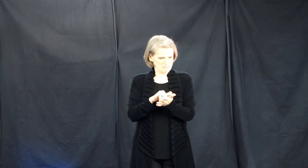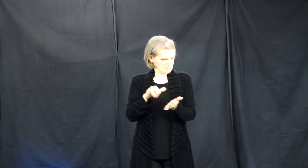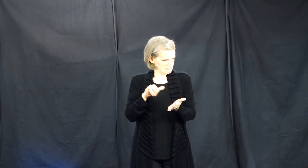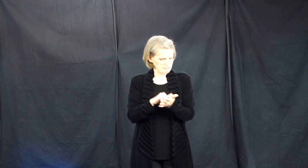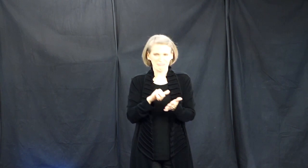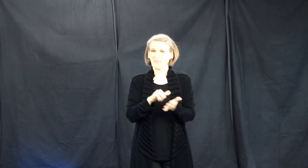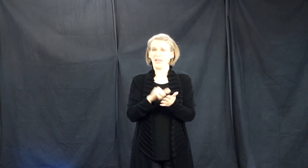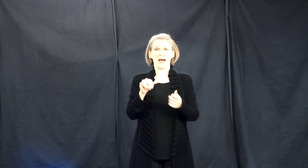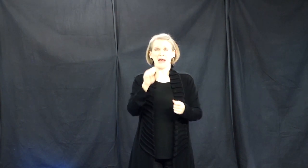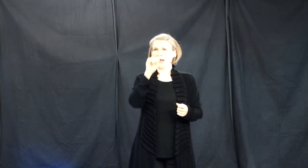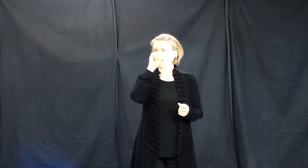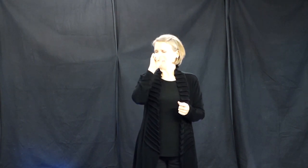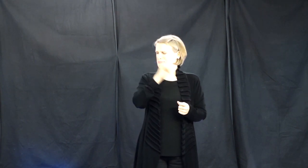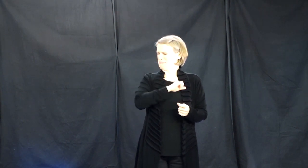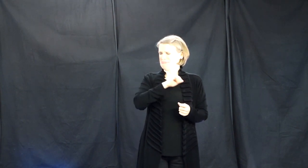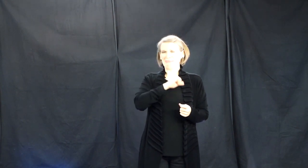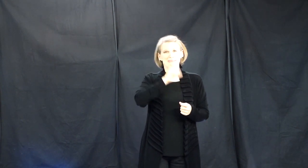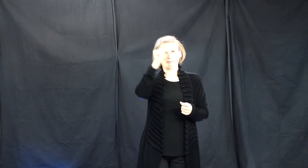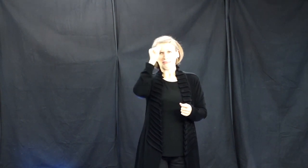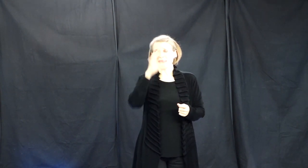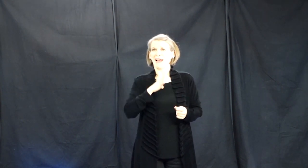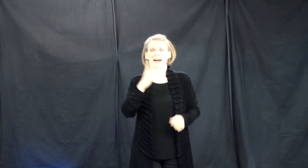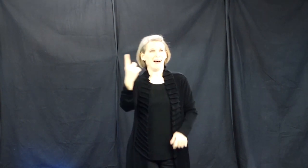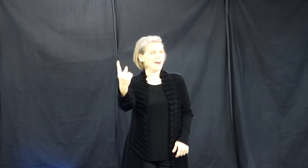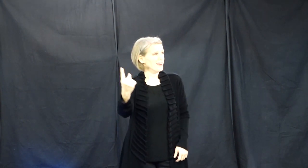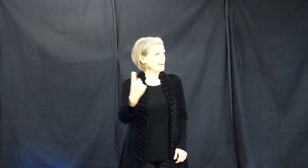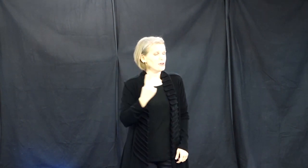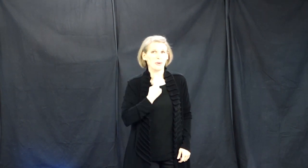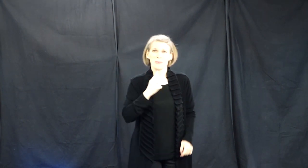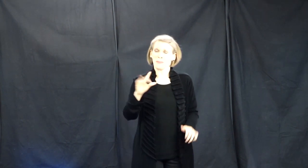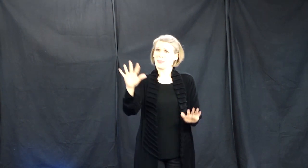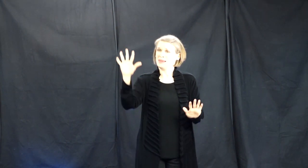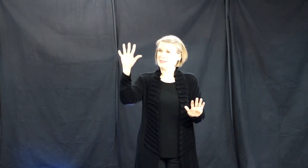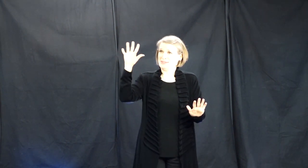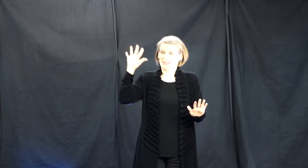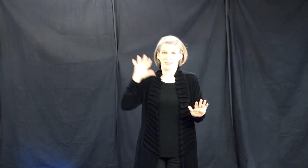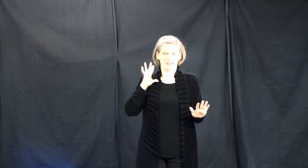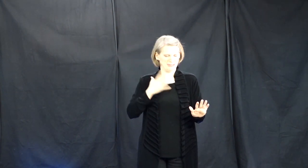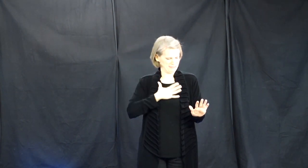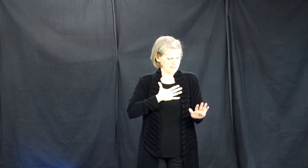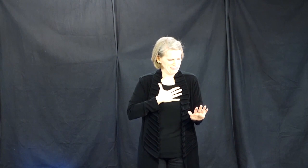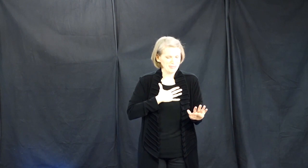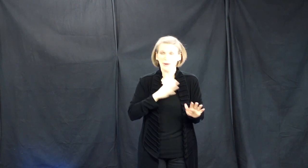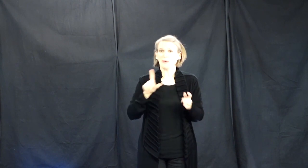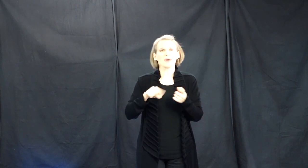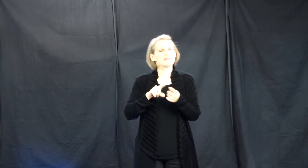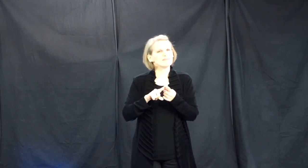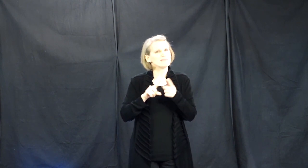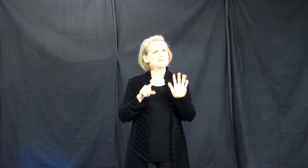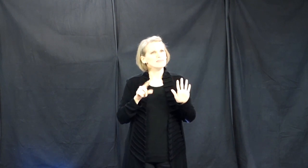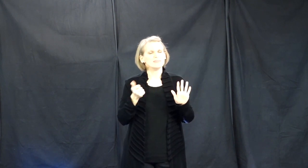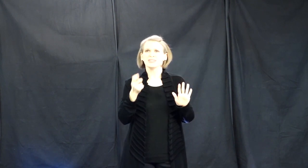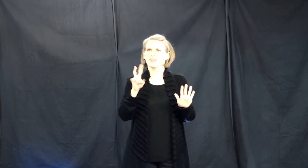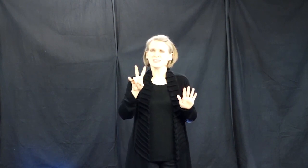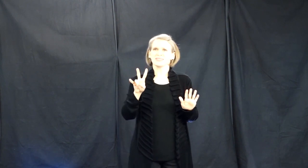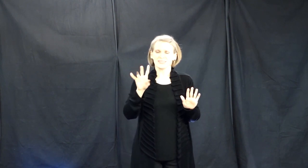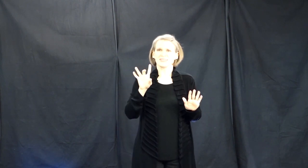that little guy who spoke to me all those years ago. What was it? 85.